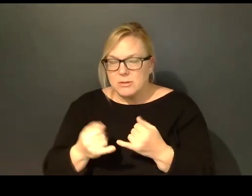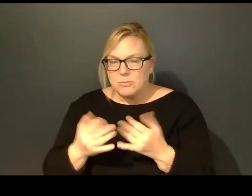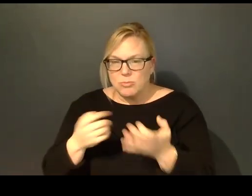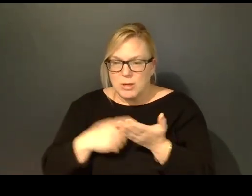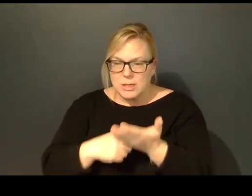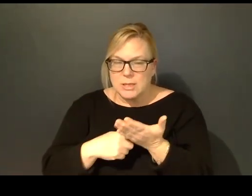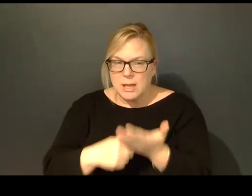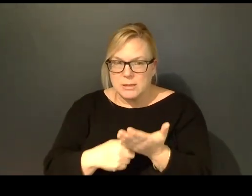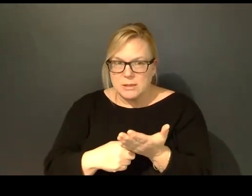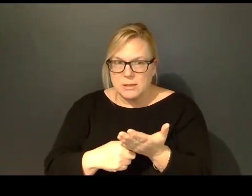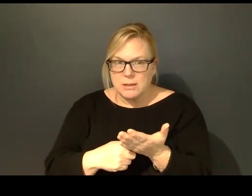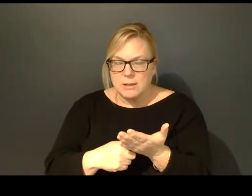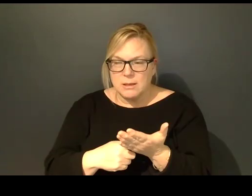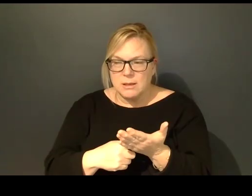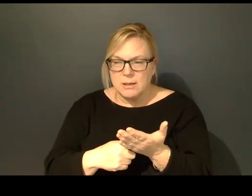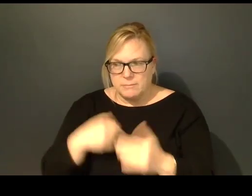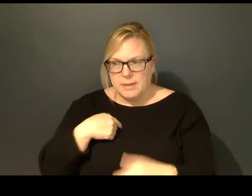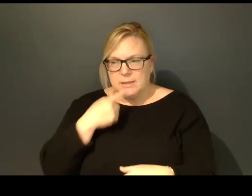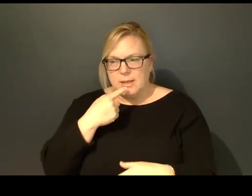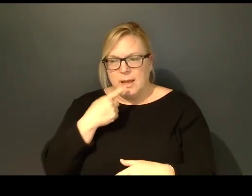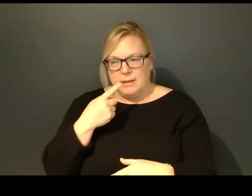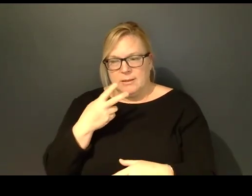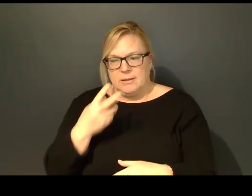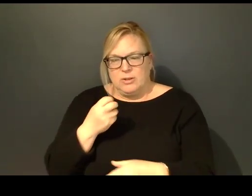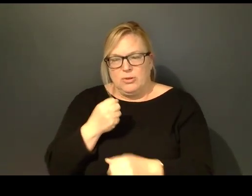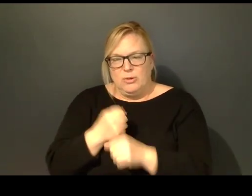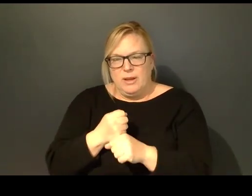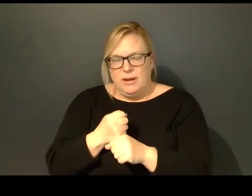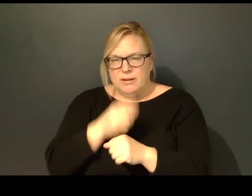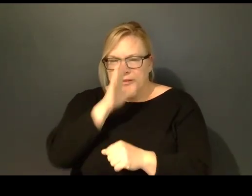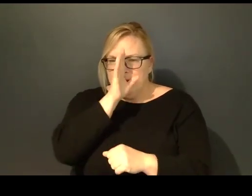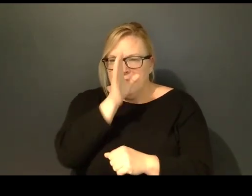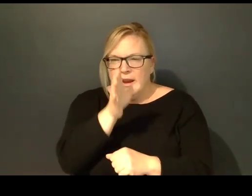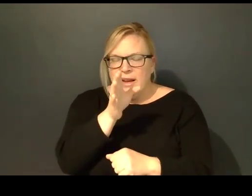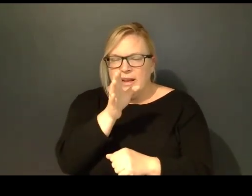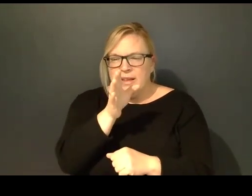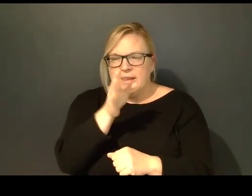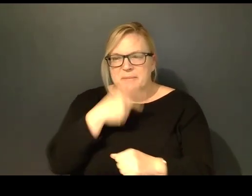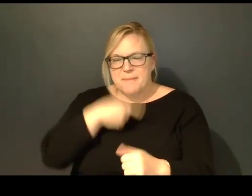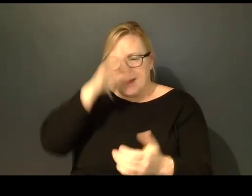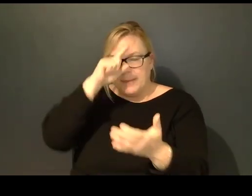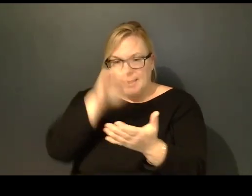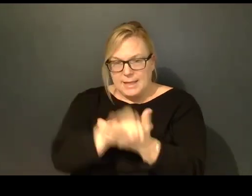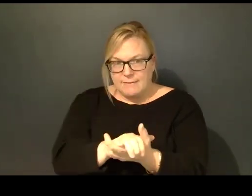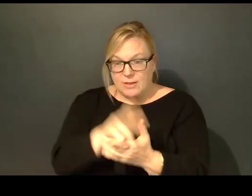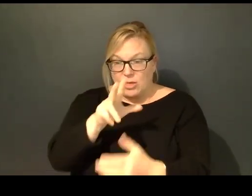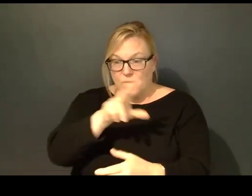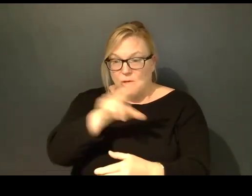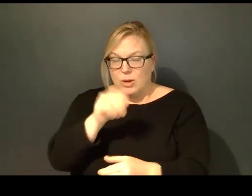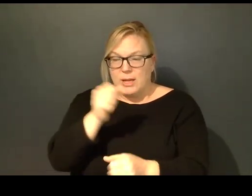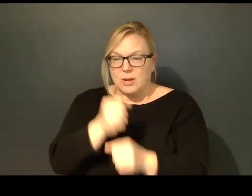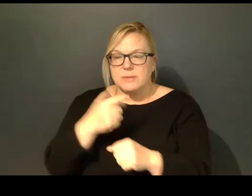been saying in the past 2 years in any presentation that I'm doing. It is of my belief that in the 30 years that I've been